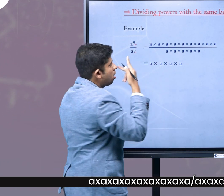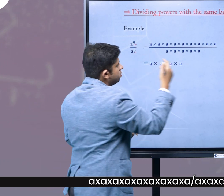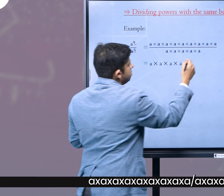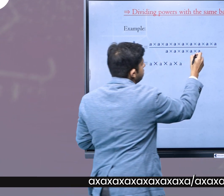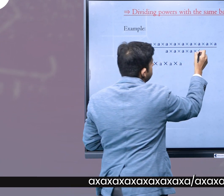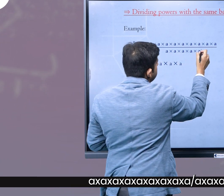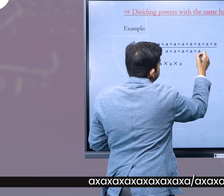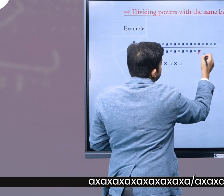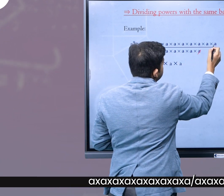a.